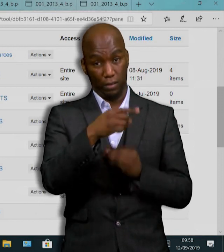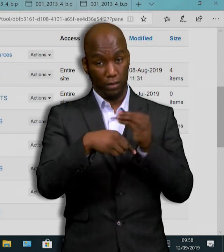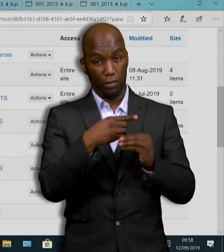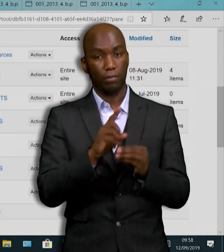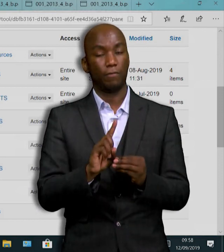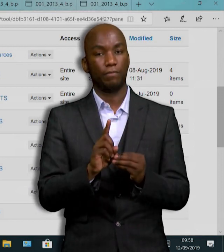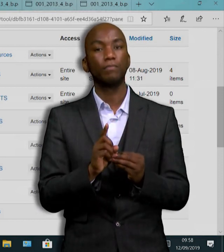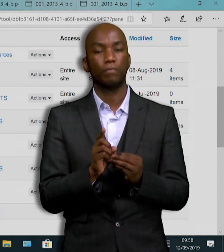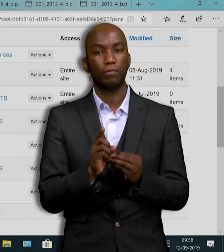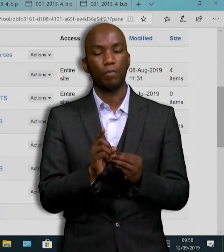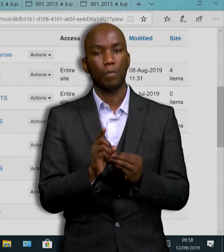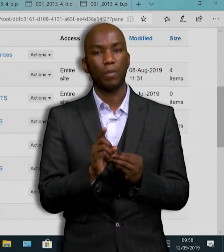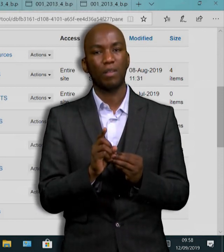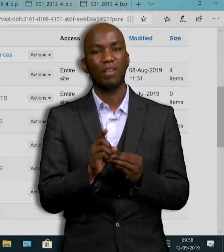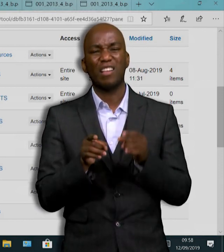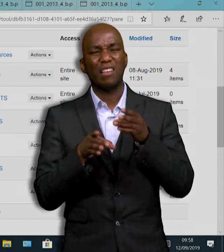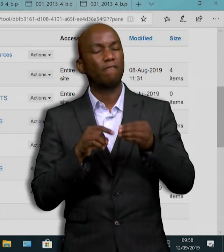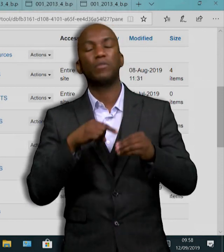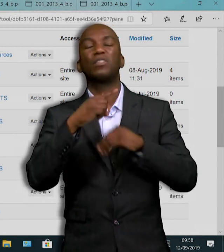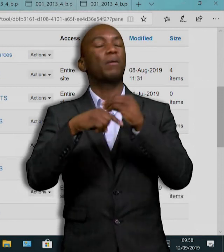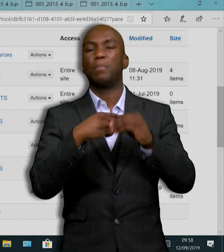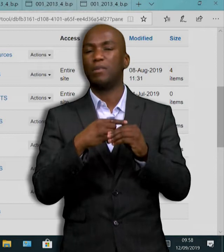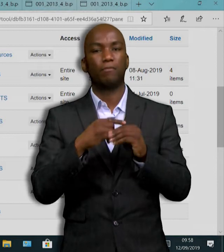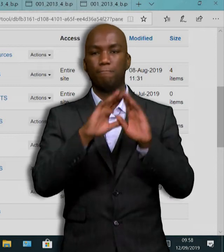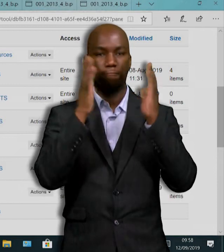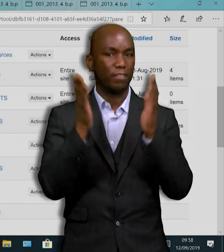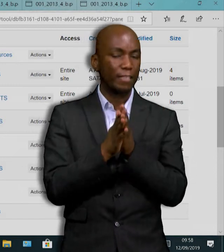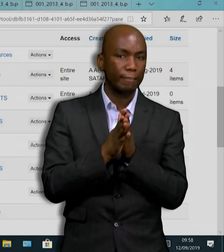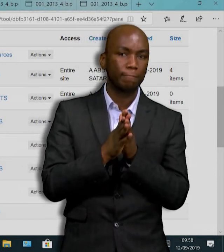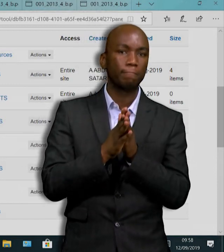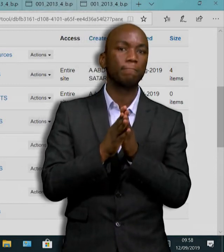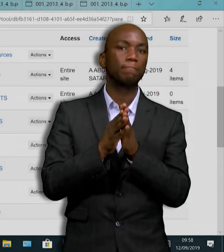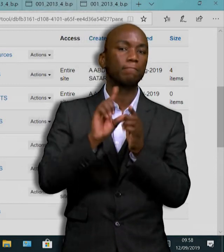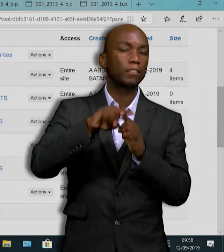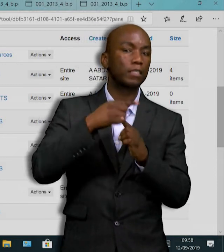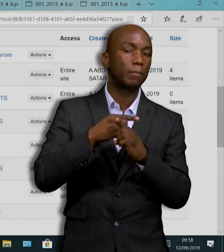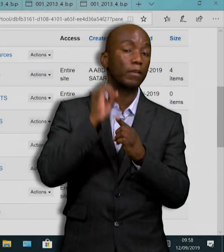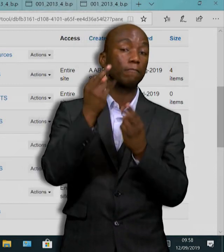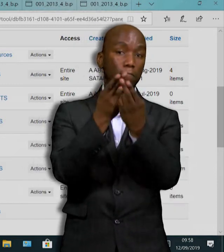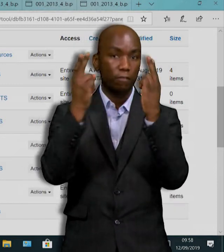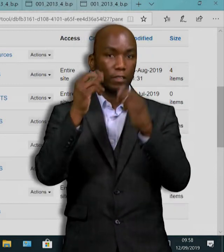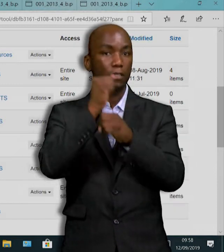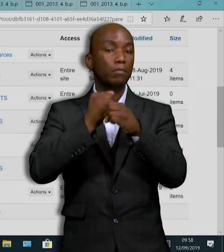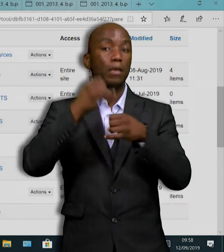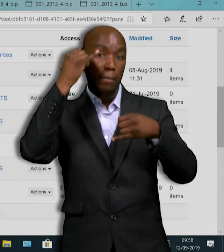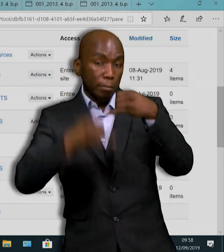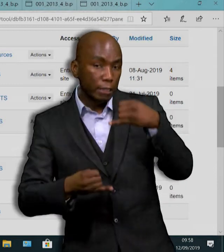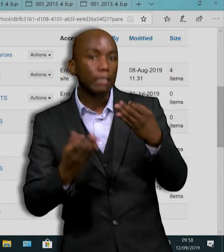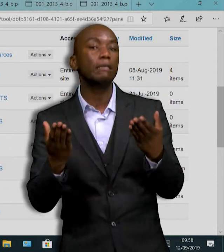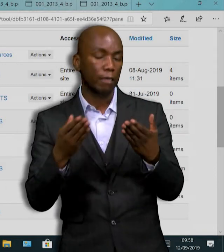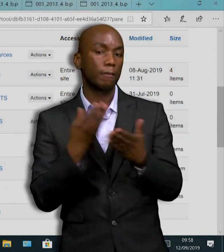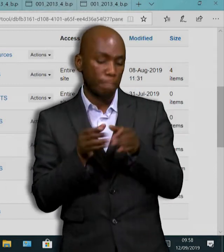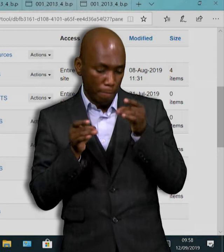In this folder, you will find any additional information such as errata,